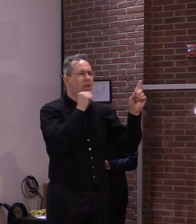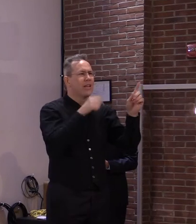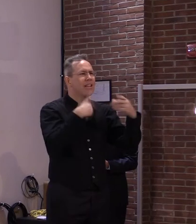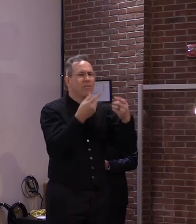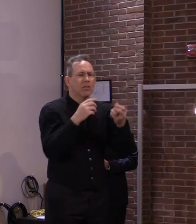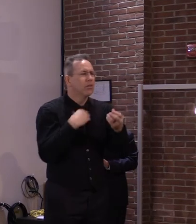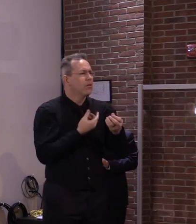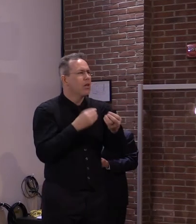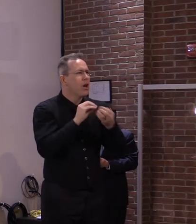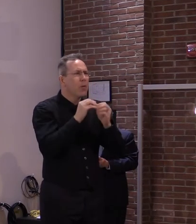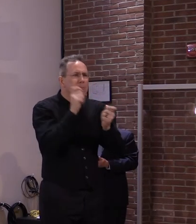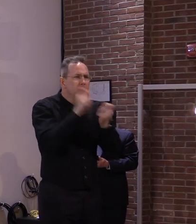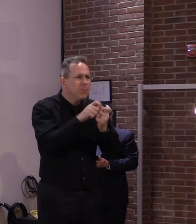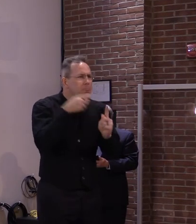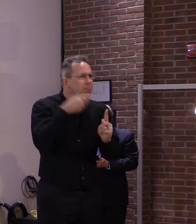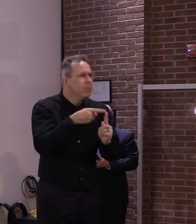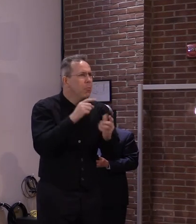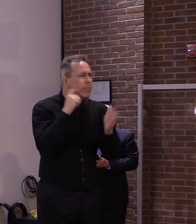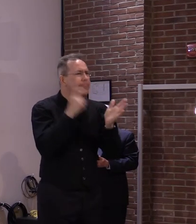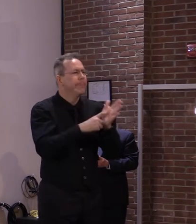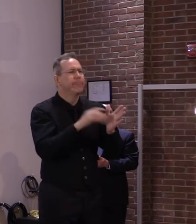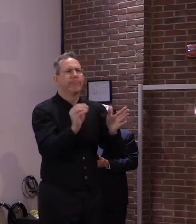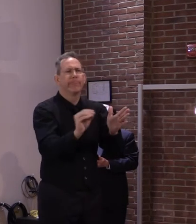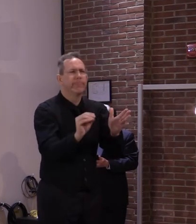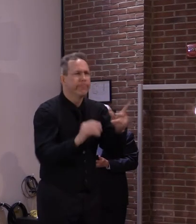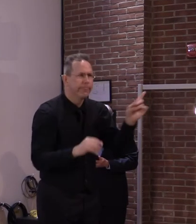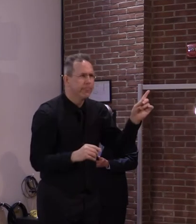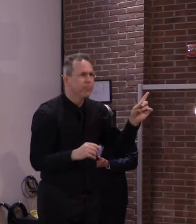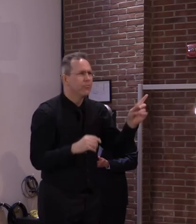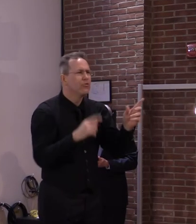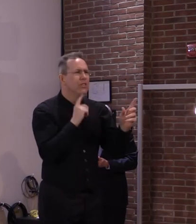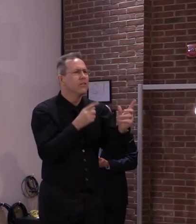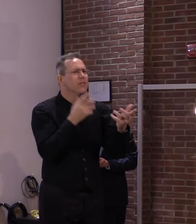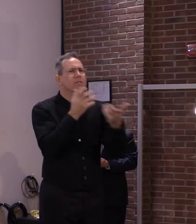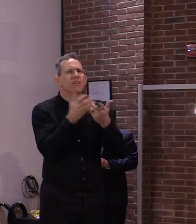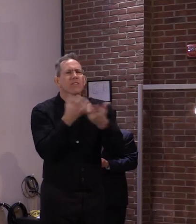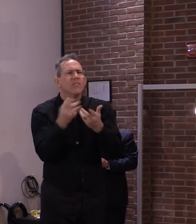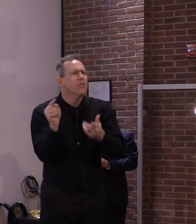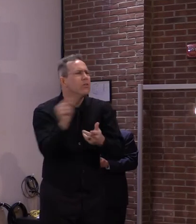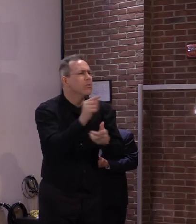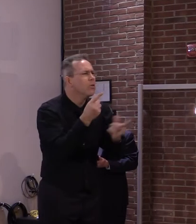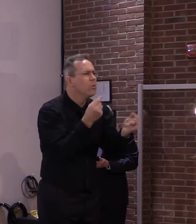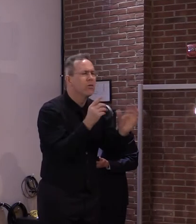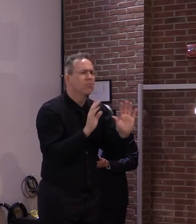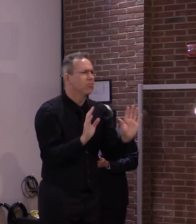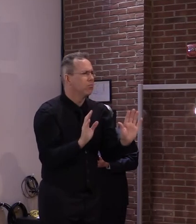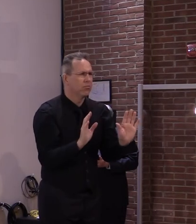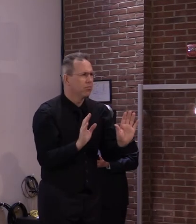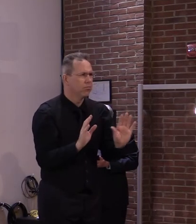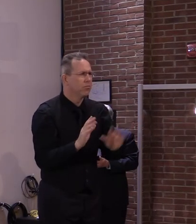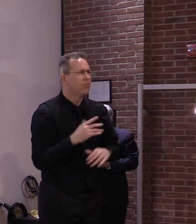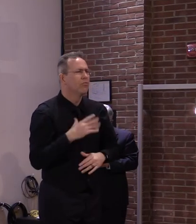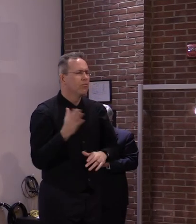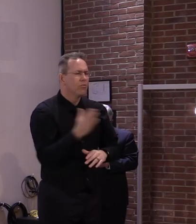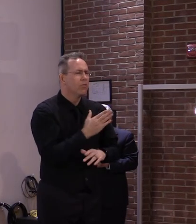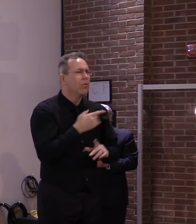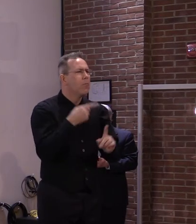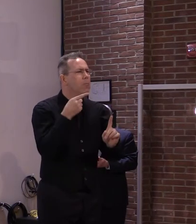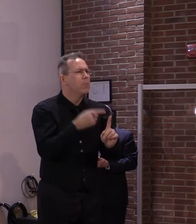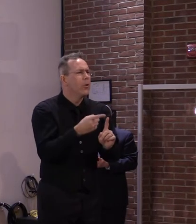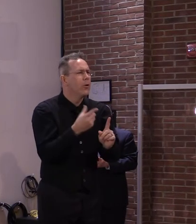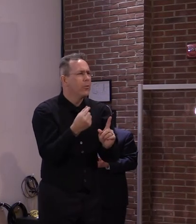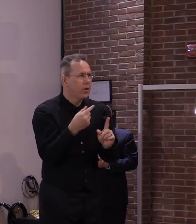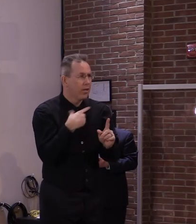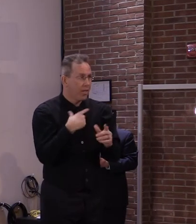all of our testing right now is find people who are symptomatic and let them know if they have the disease or not and